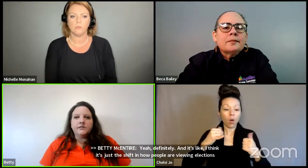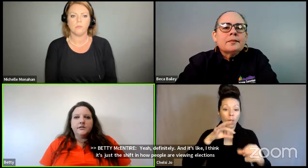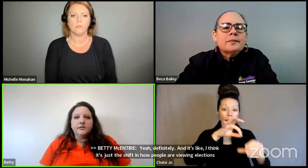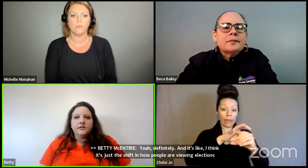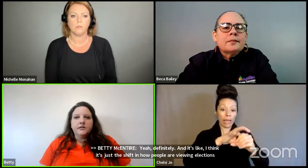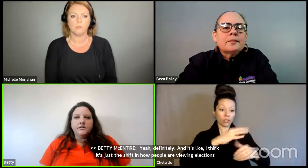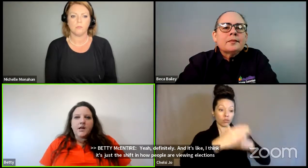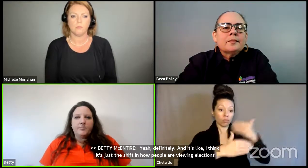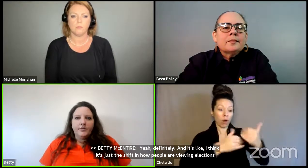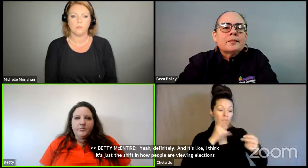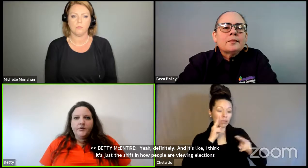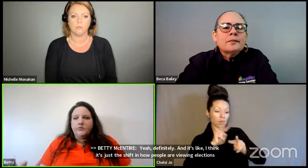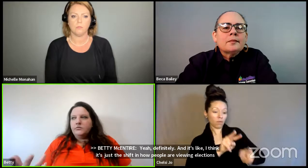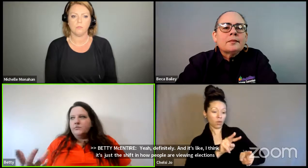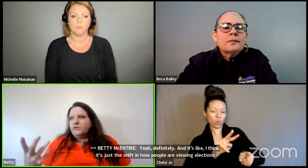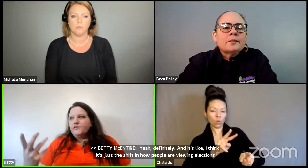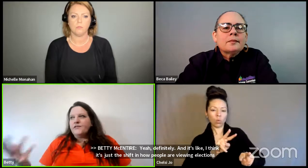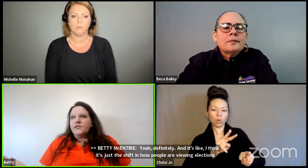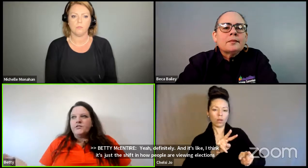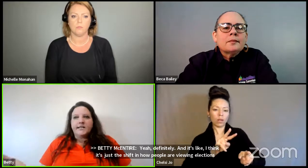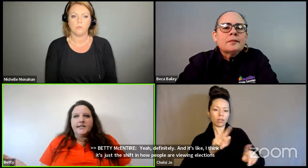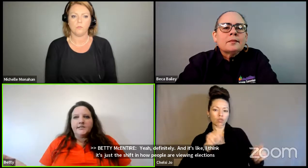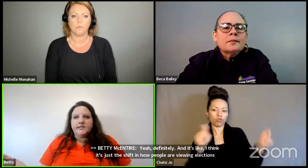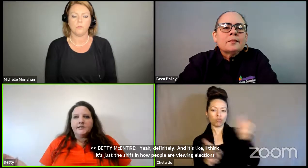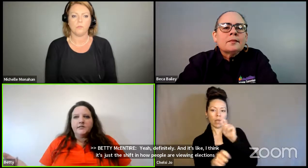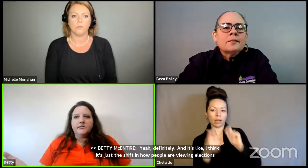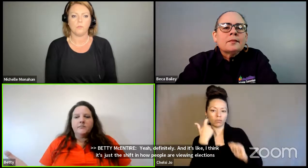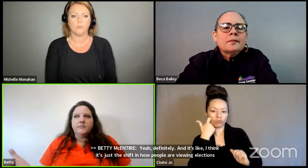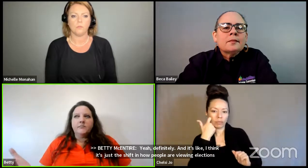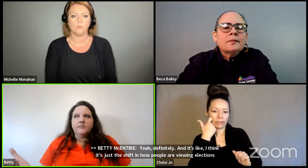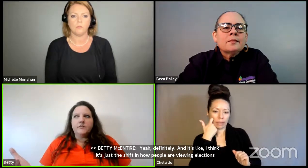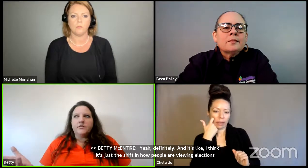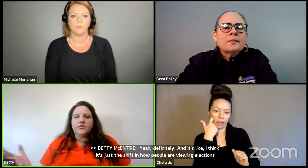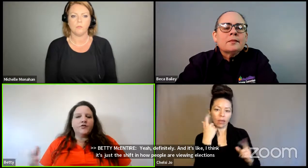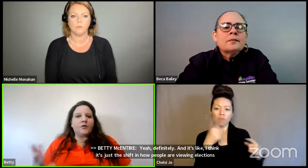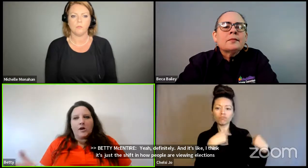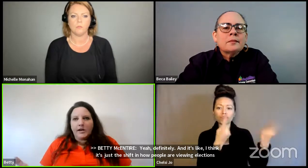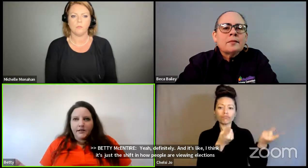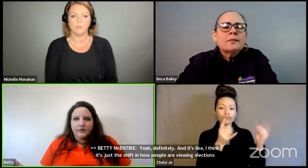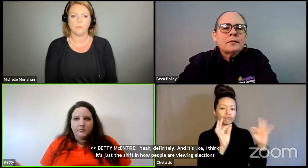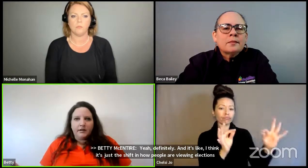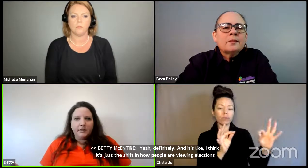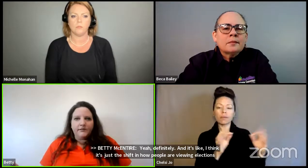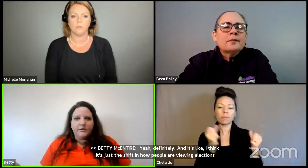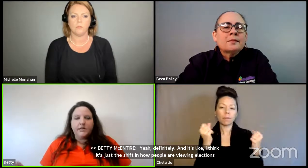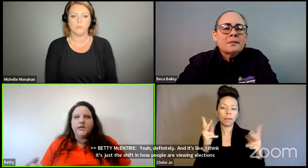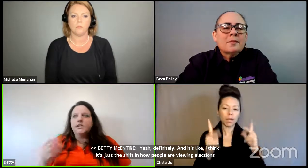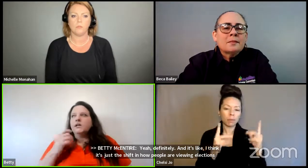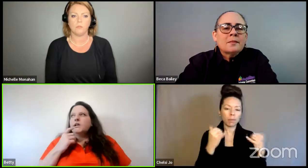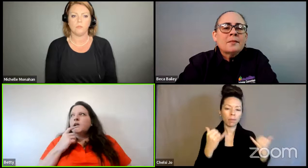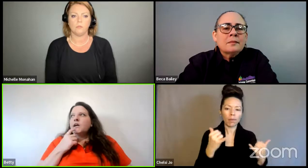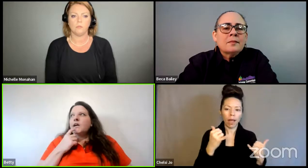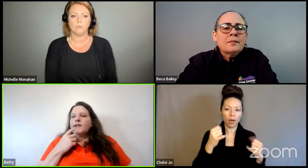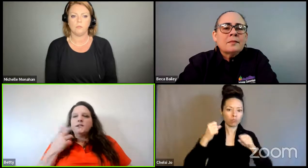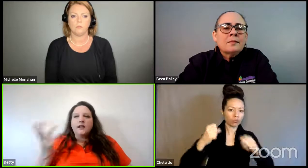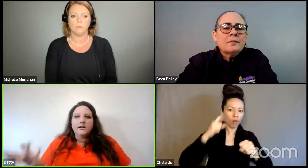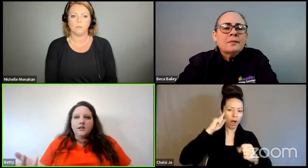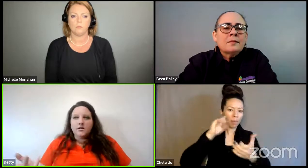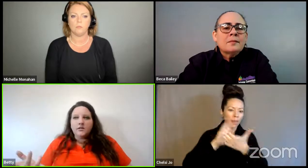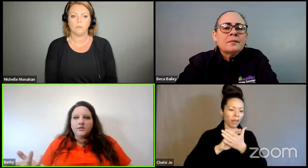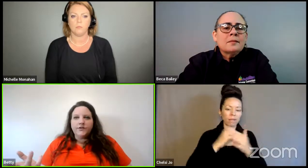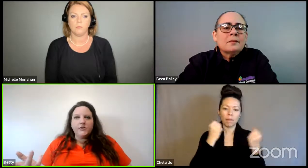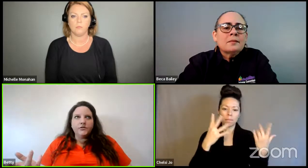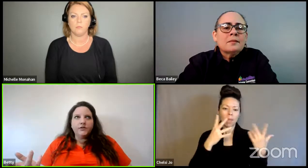And some people feel that there's fraud in mail-in voting. And